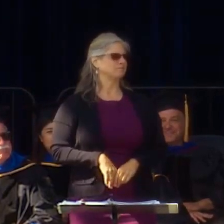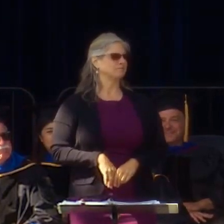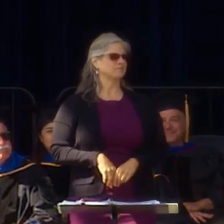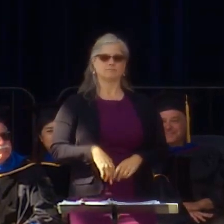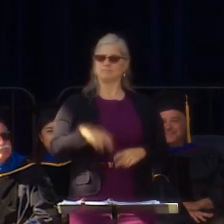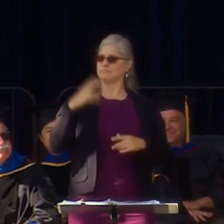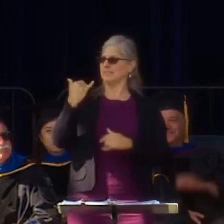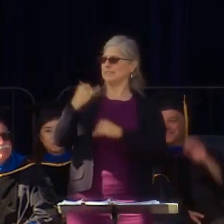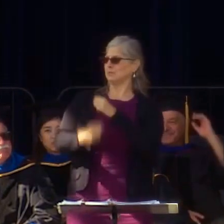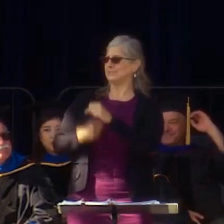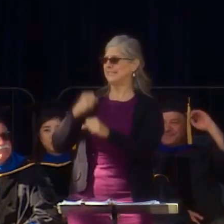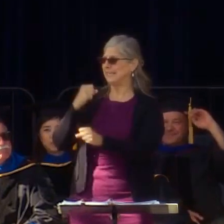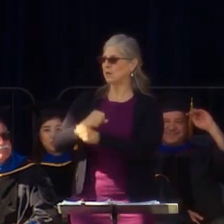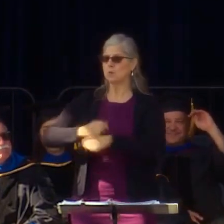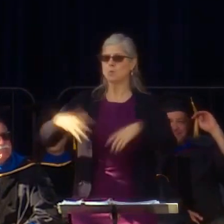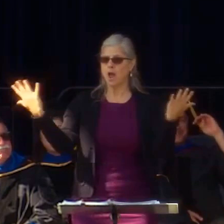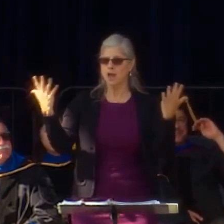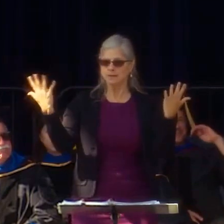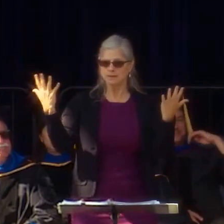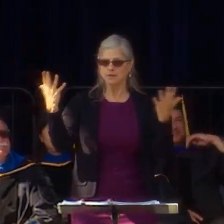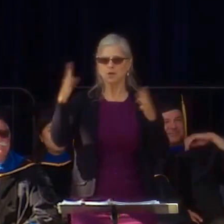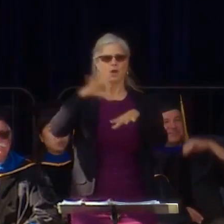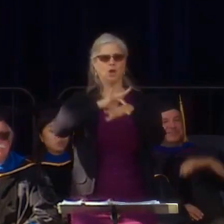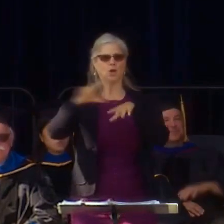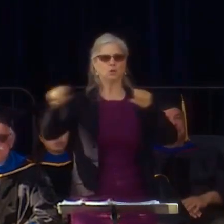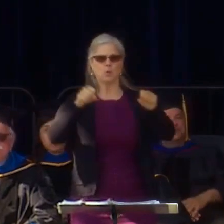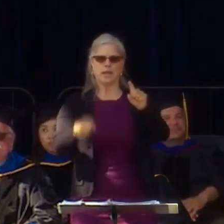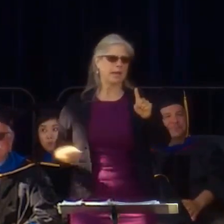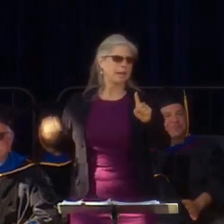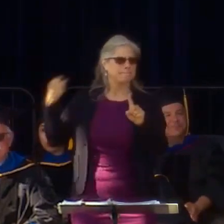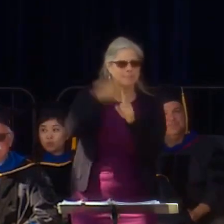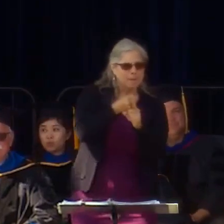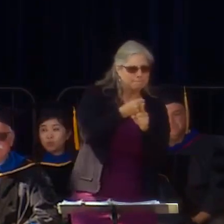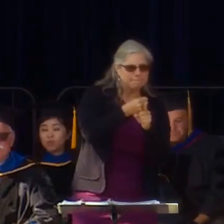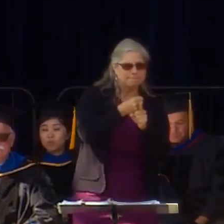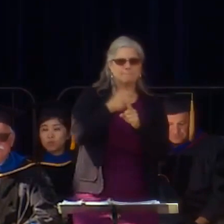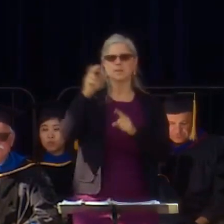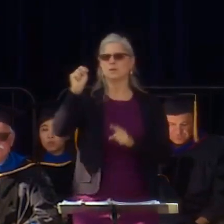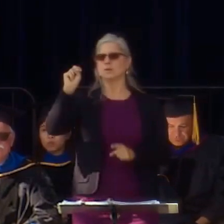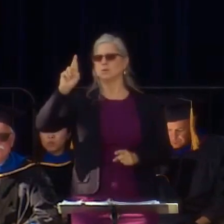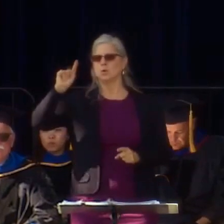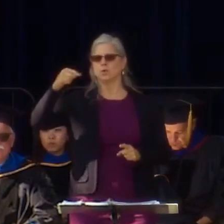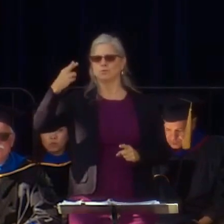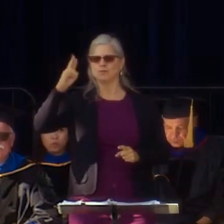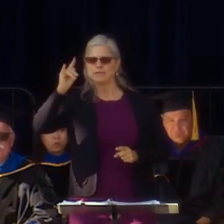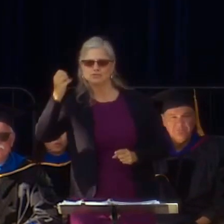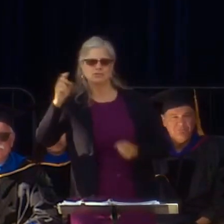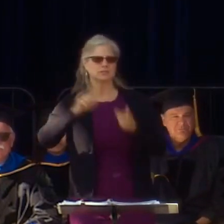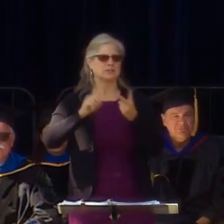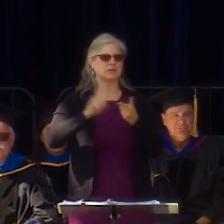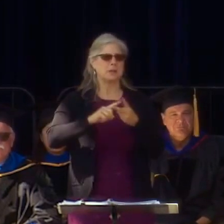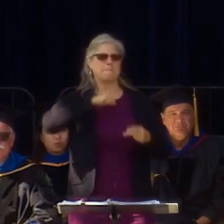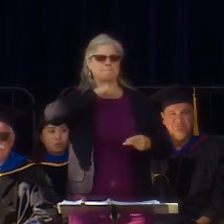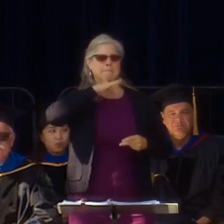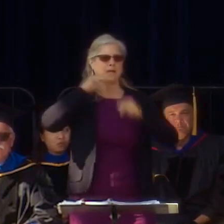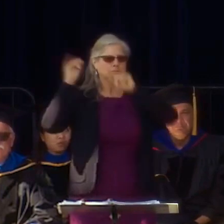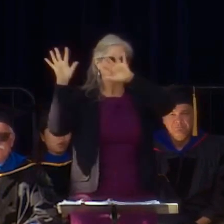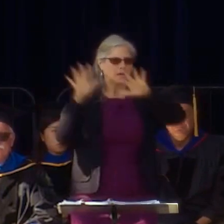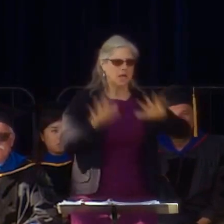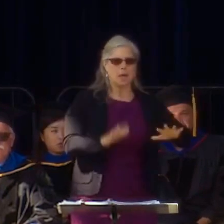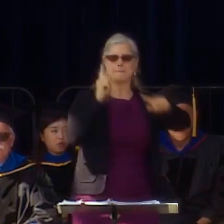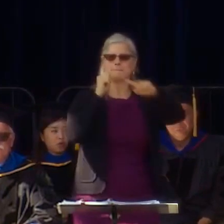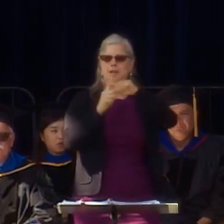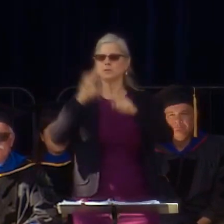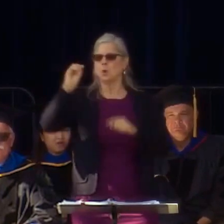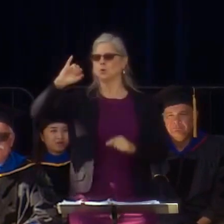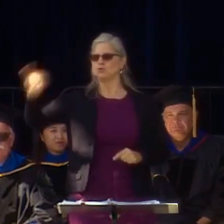This was the year of the Northridge earthquake, deadly mudslides, and O.J. Simpson's Ford Bronco